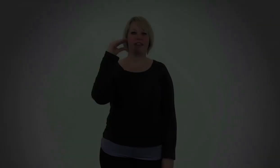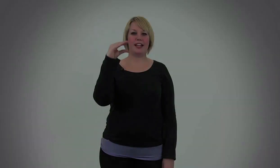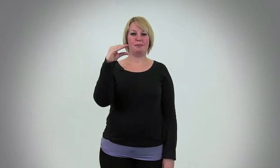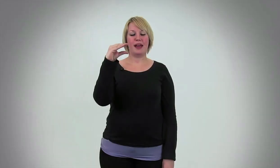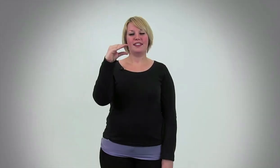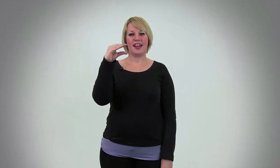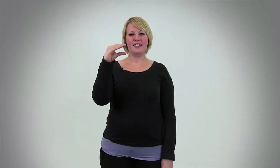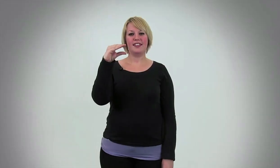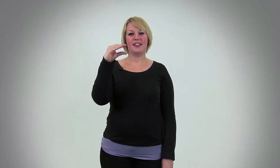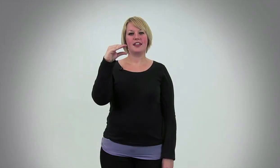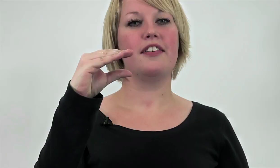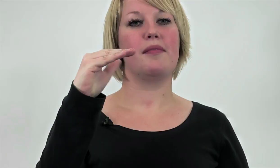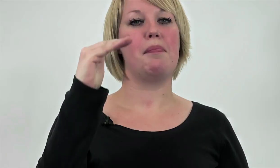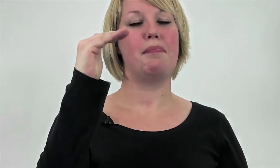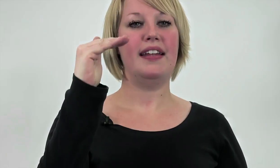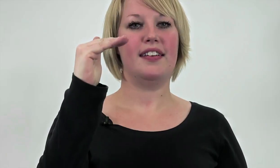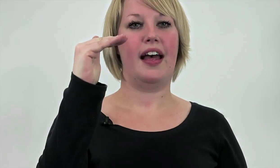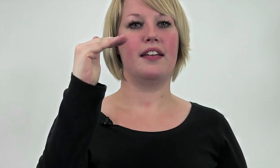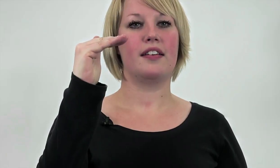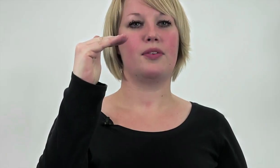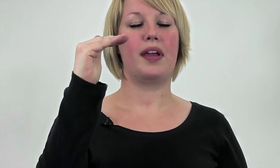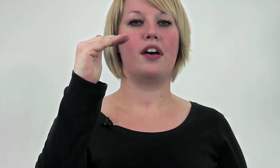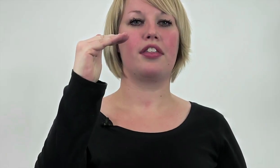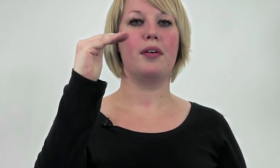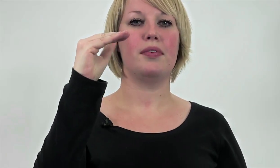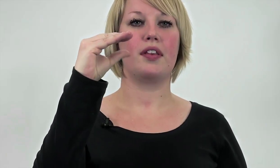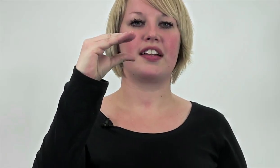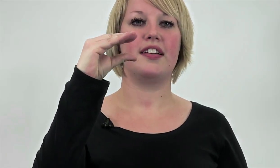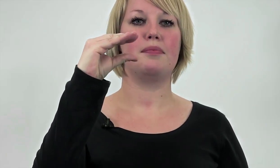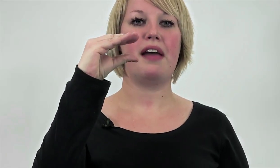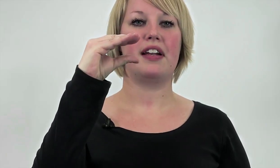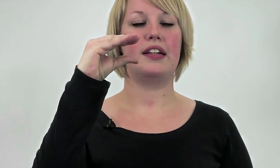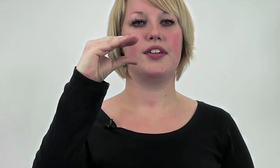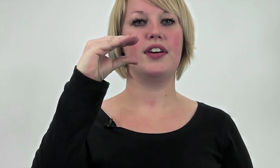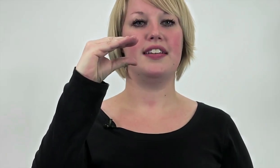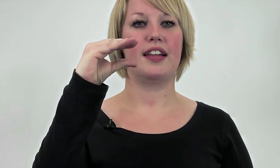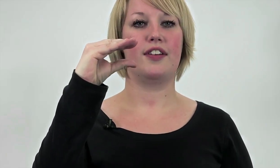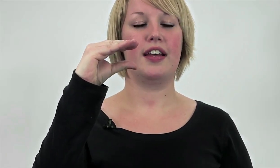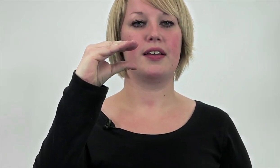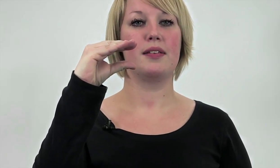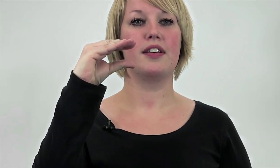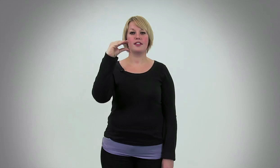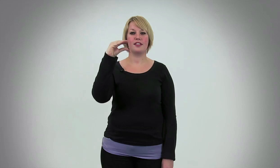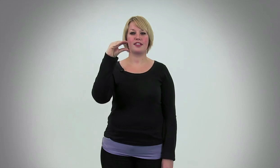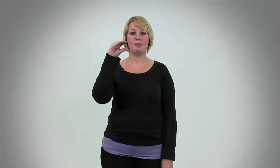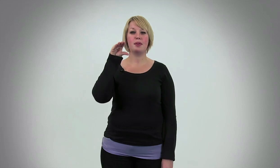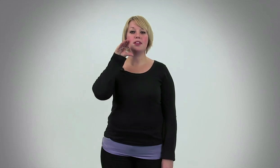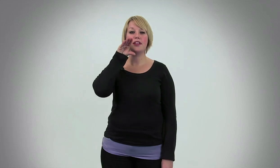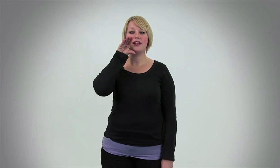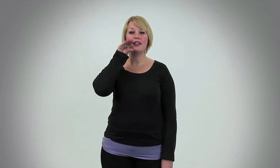Parallel bent hand. From a bent hand, swing your thumb so that it is parallel to your index finger. For example,